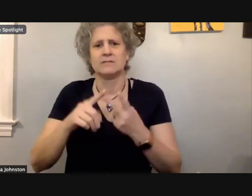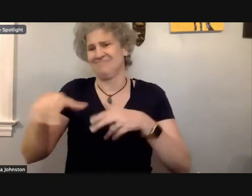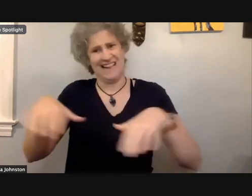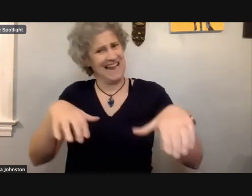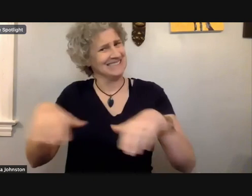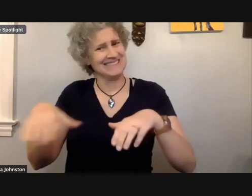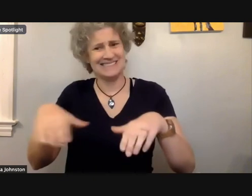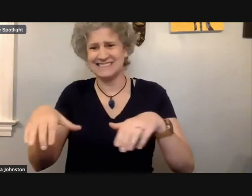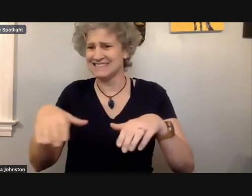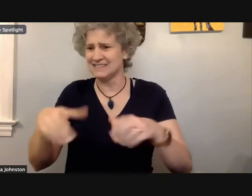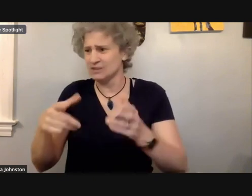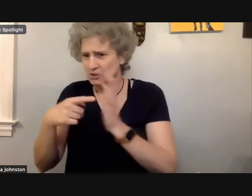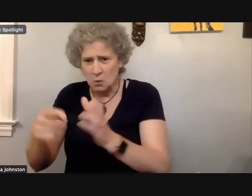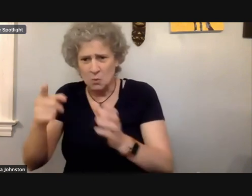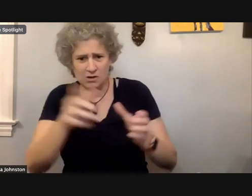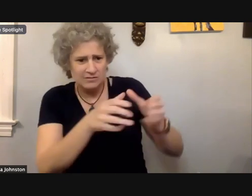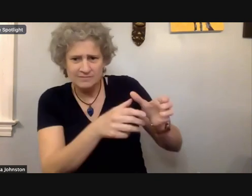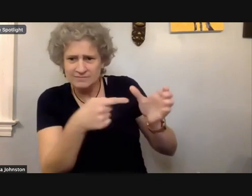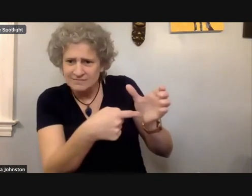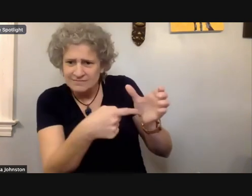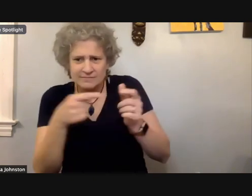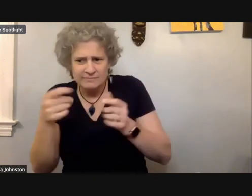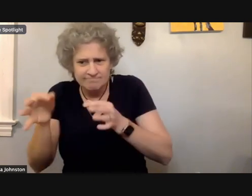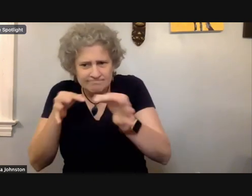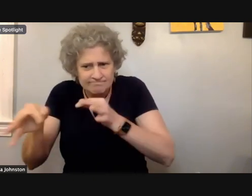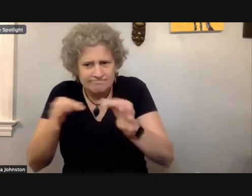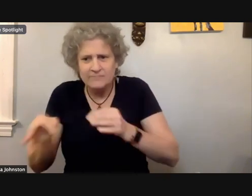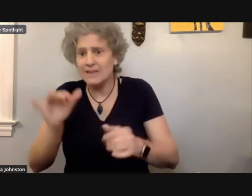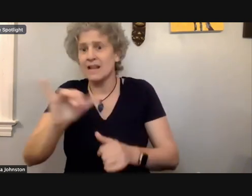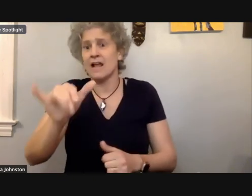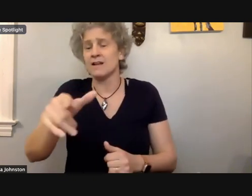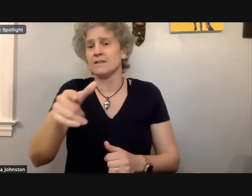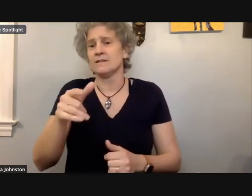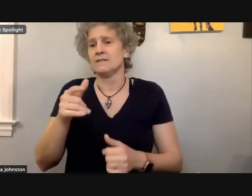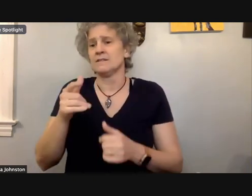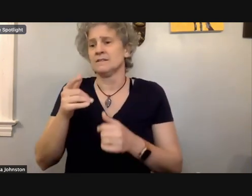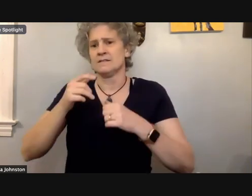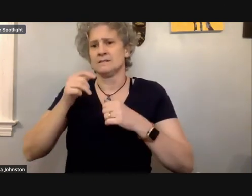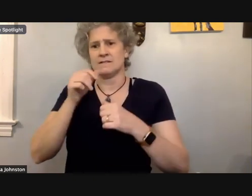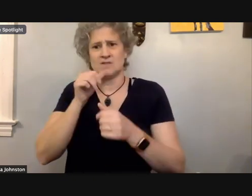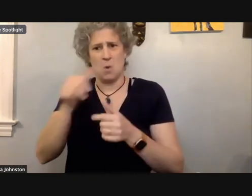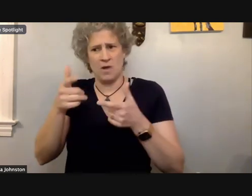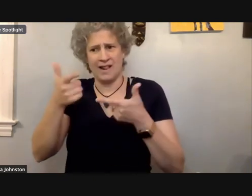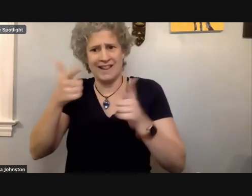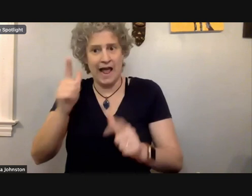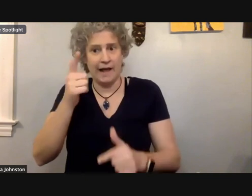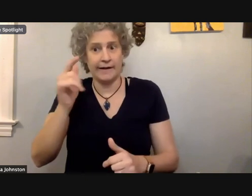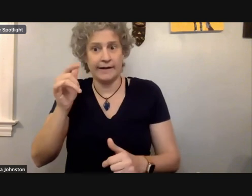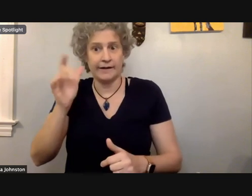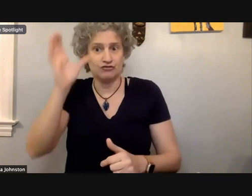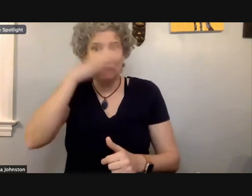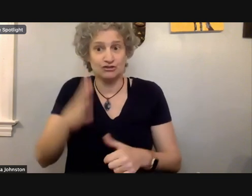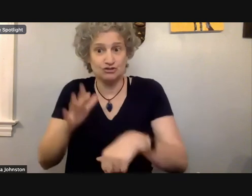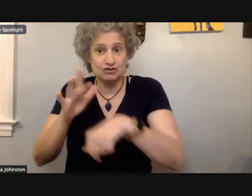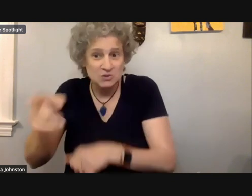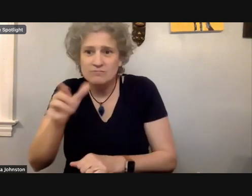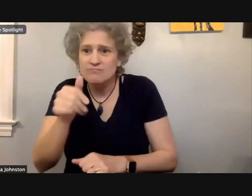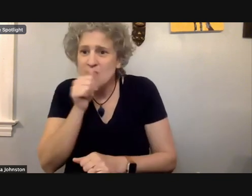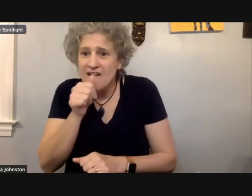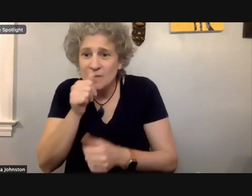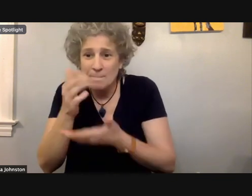due to geographically where you live, so make sure you're cognizant of that. Use pantomime, use role play, use what